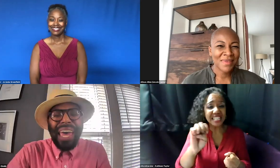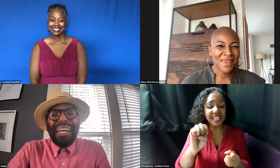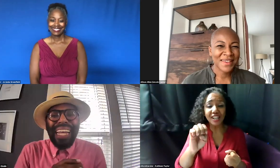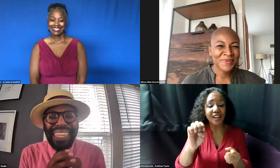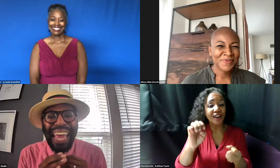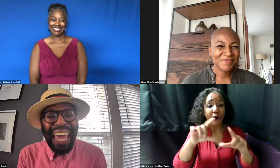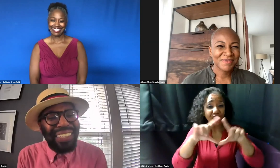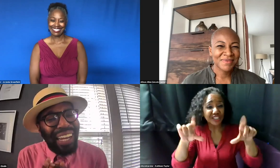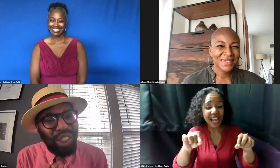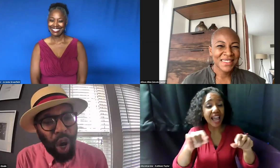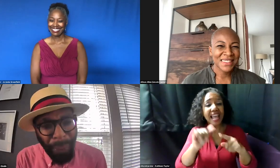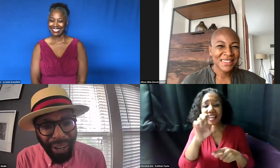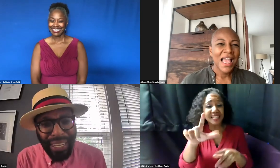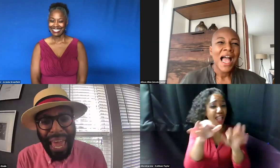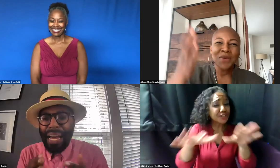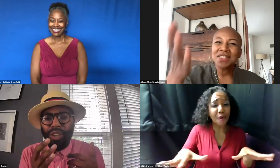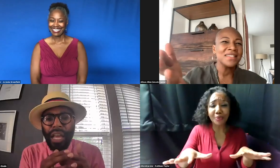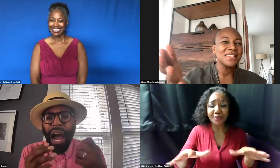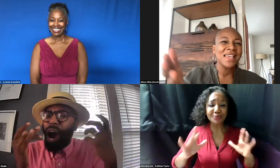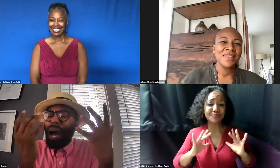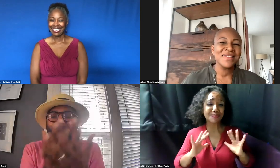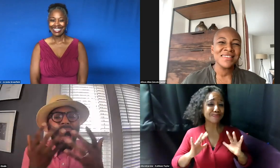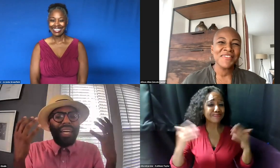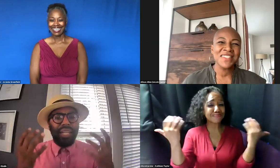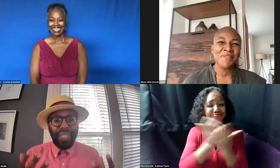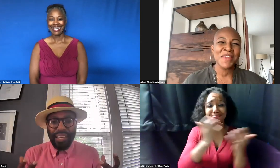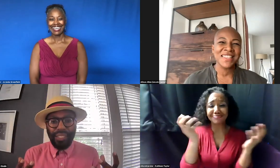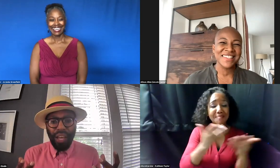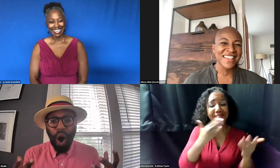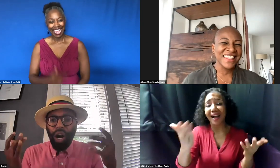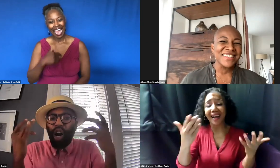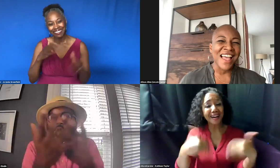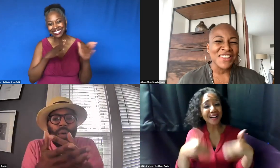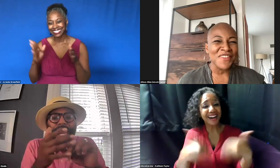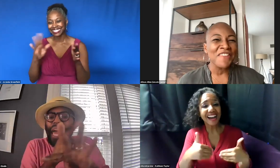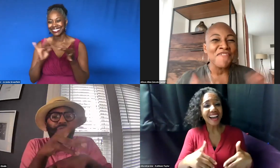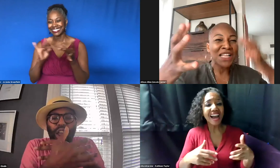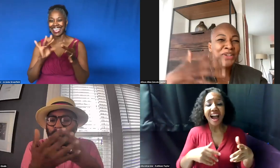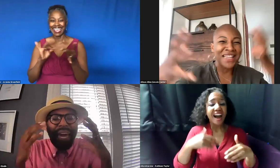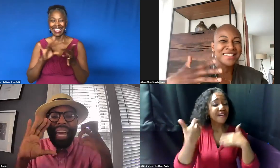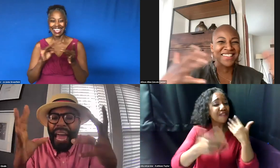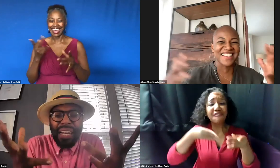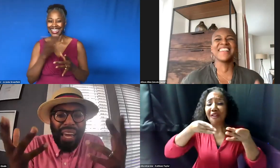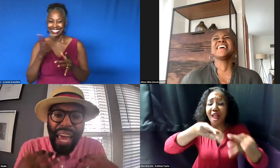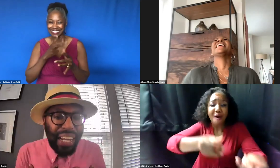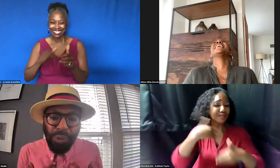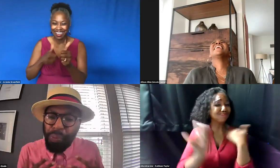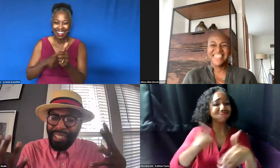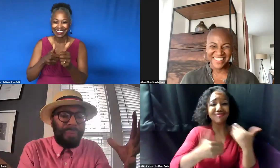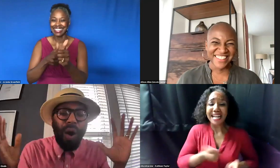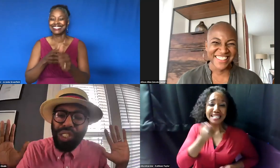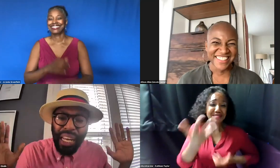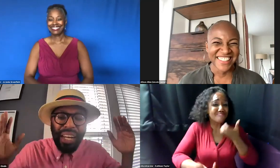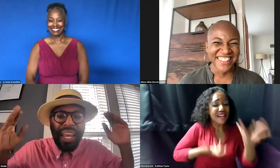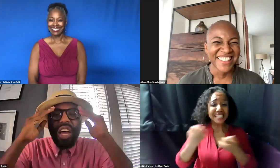tech. Shout out to the ASL interpreters. Like I was going to say, let's my goodness. These going guys are like and flowing us. And